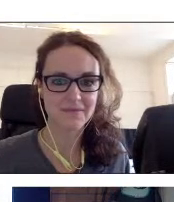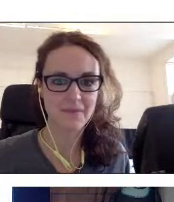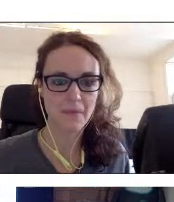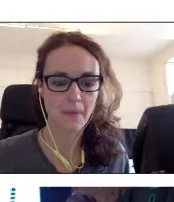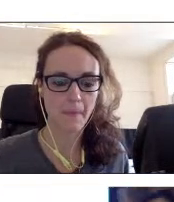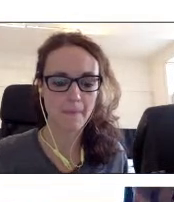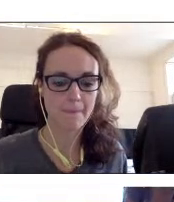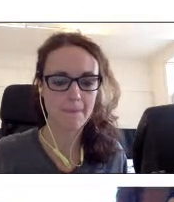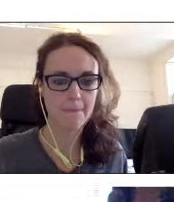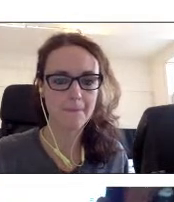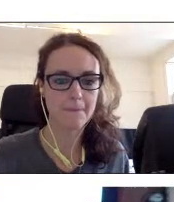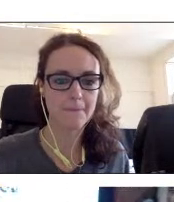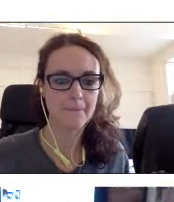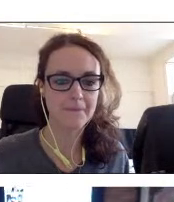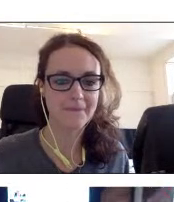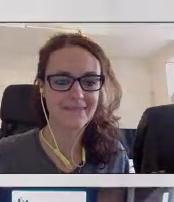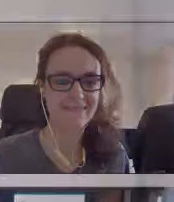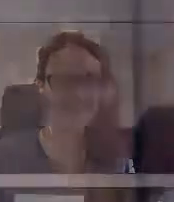Thank you, Camille.